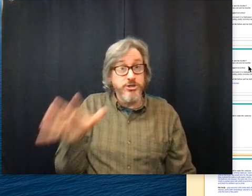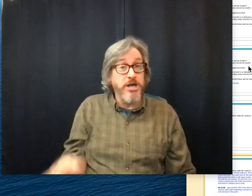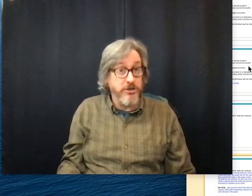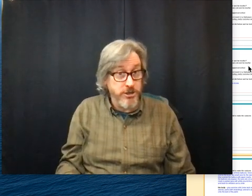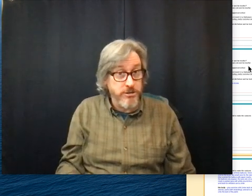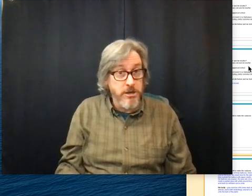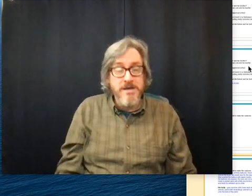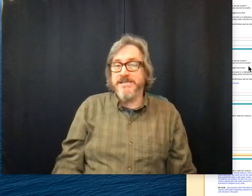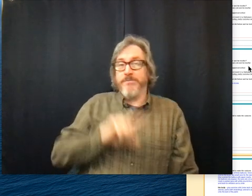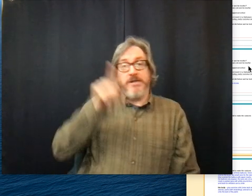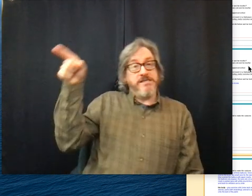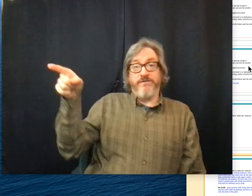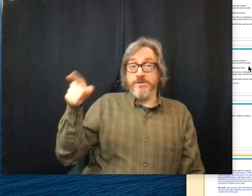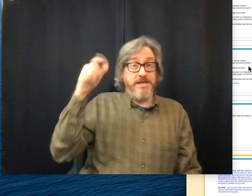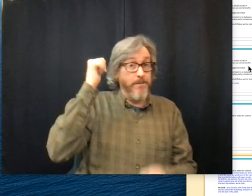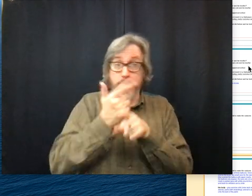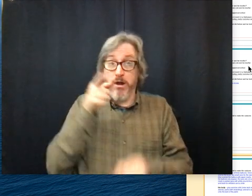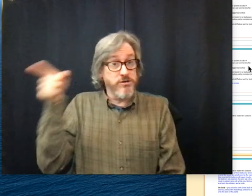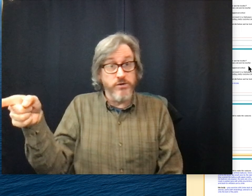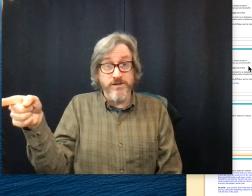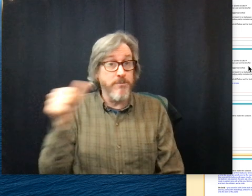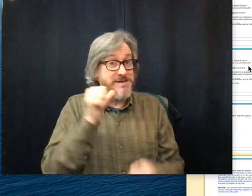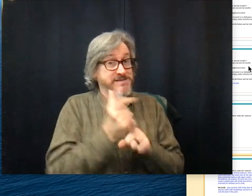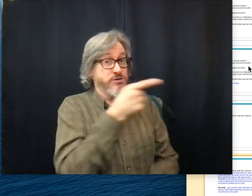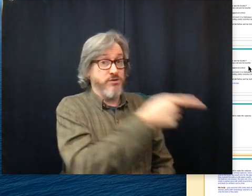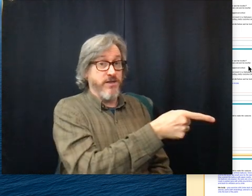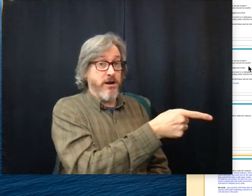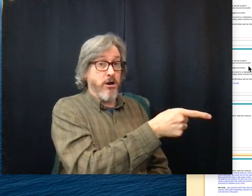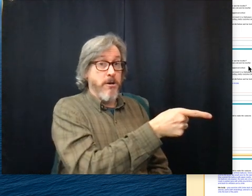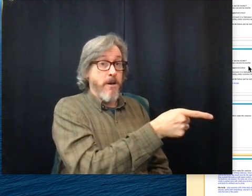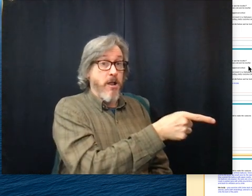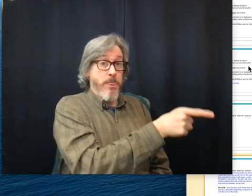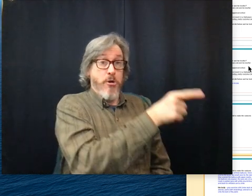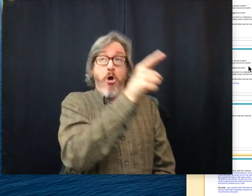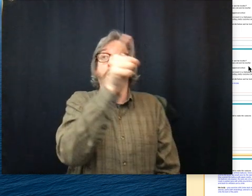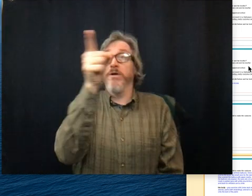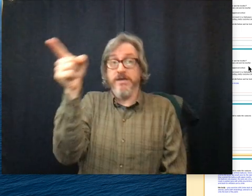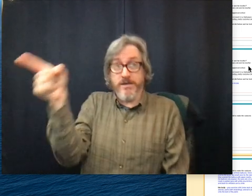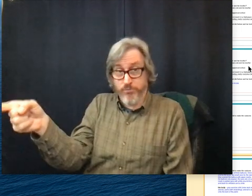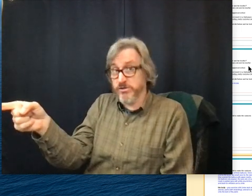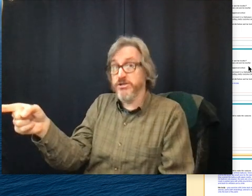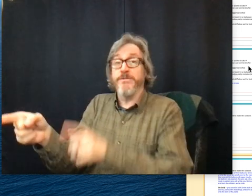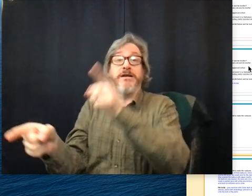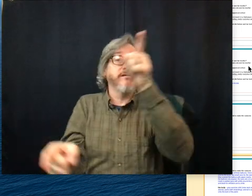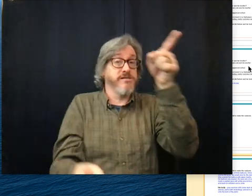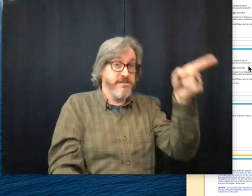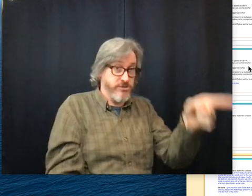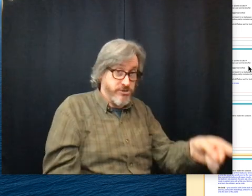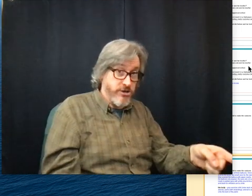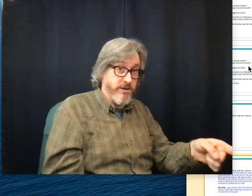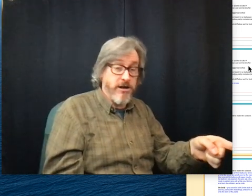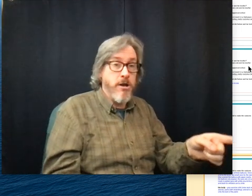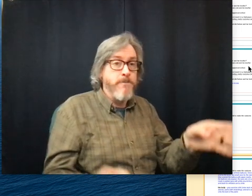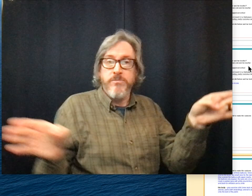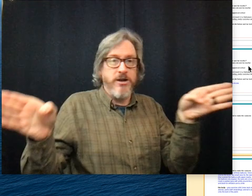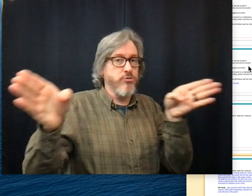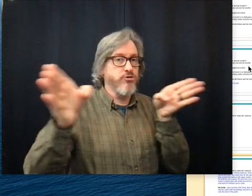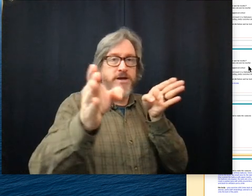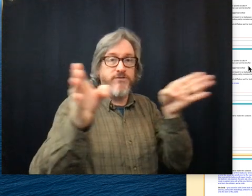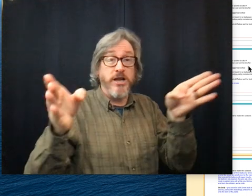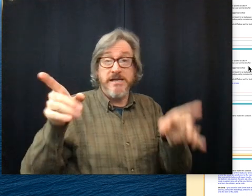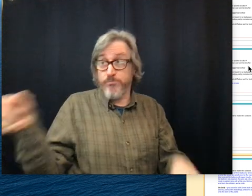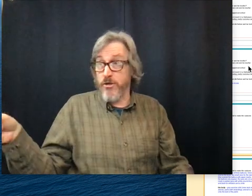until you change it. Same thing as if you say, my brother's over there, my sister's over there. They're always, brother's going to be there, sister's going to be there.